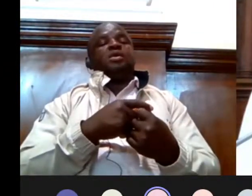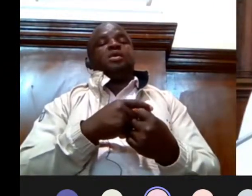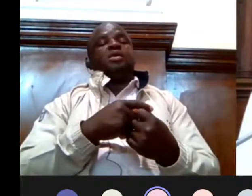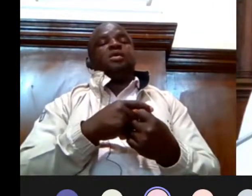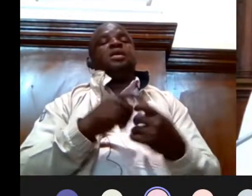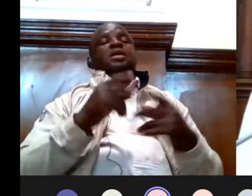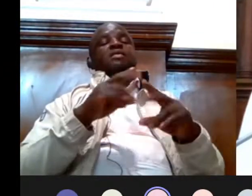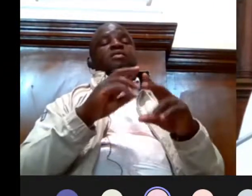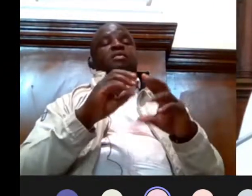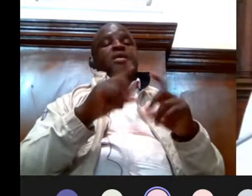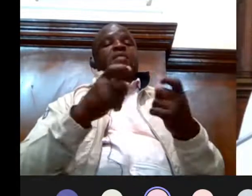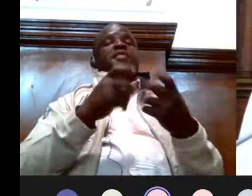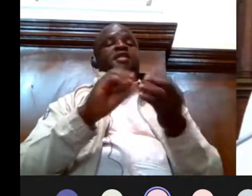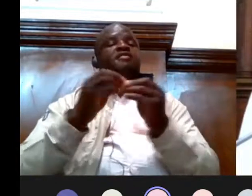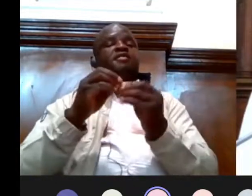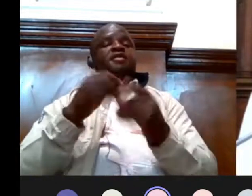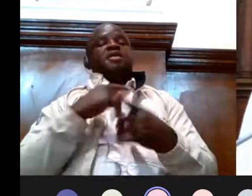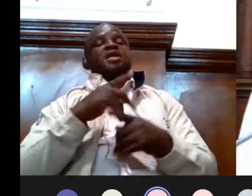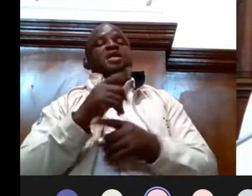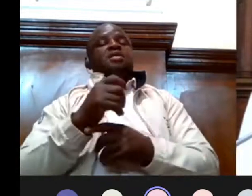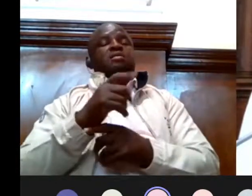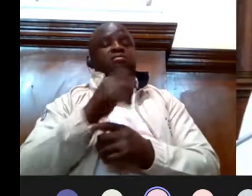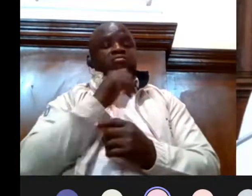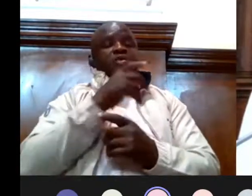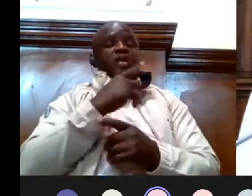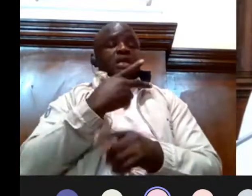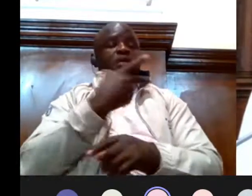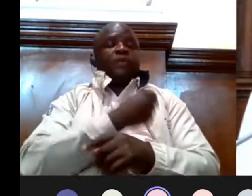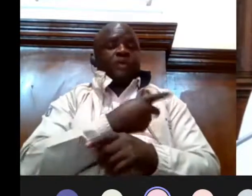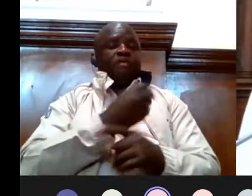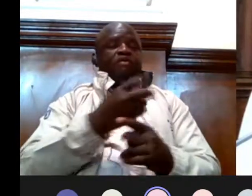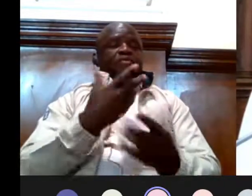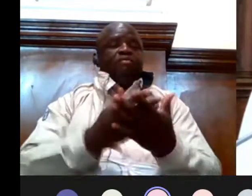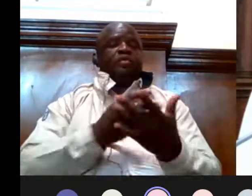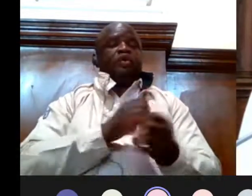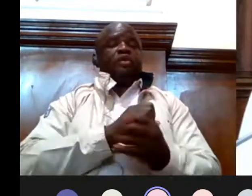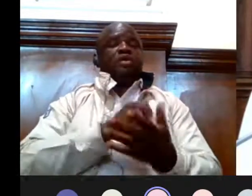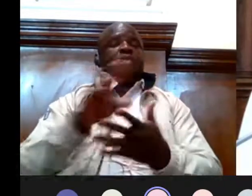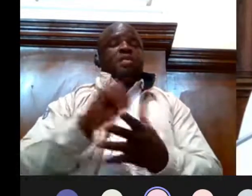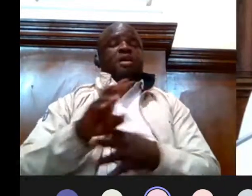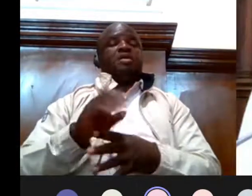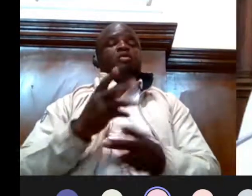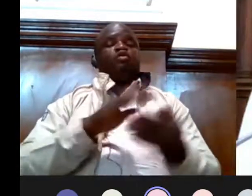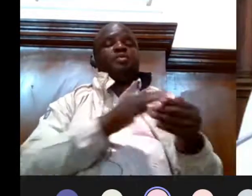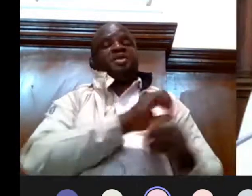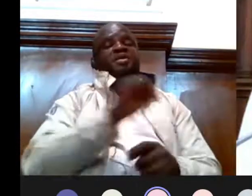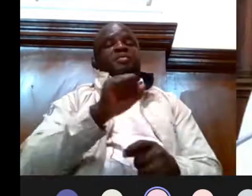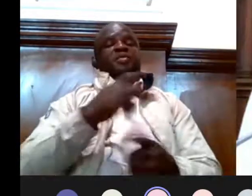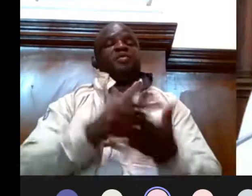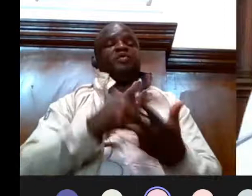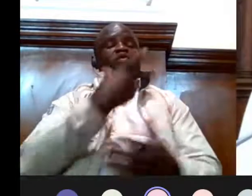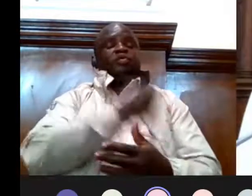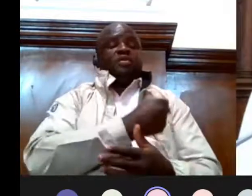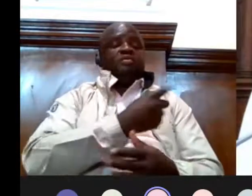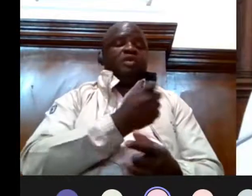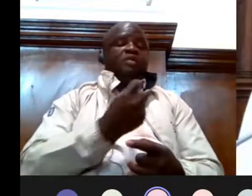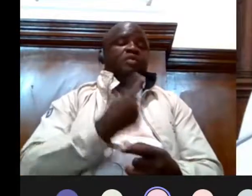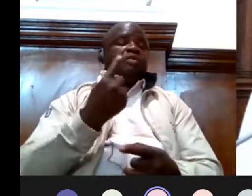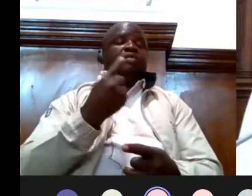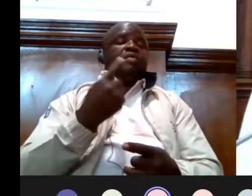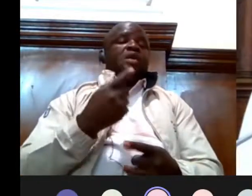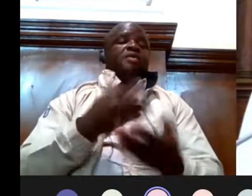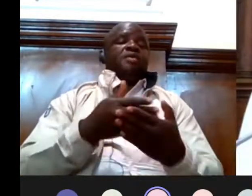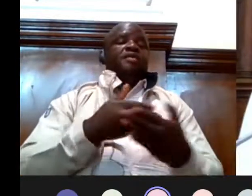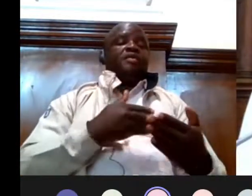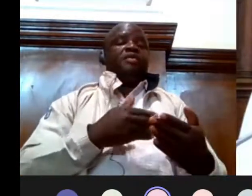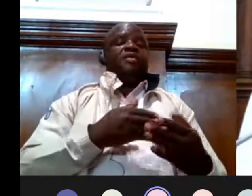pharmaceutical manufacturers to supply their own population with vaccine ahead of